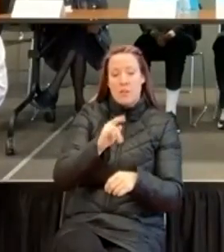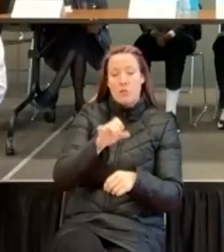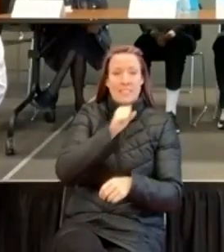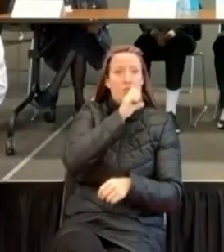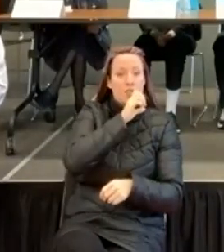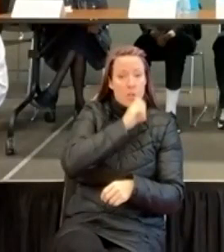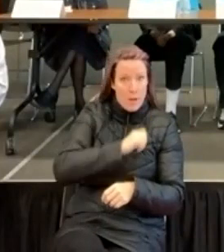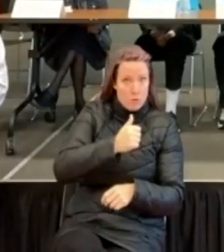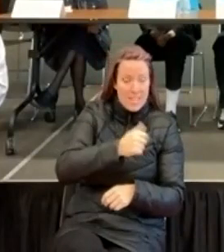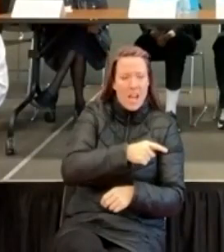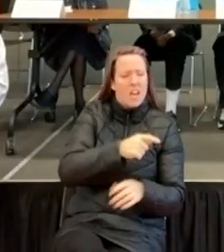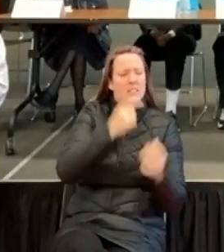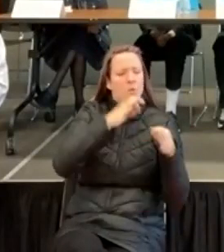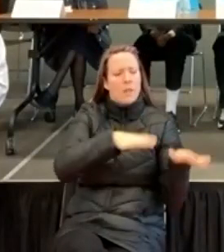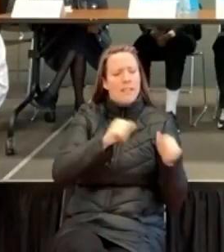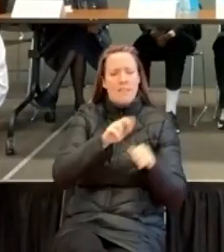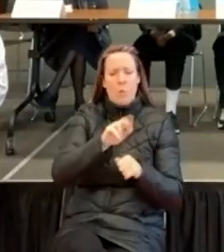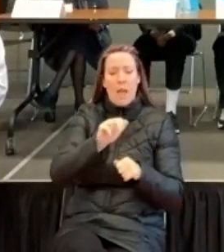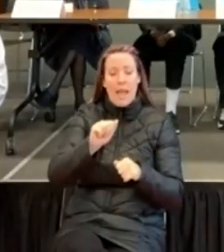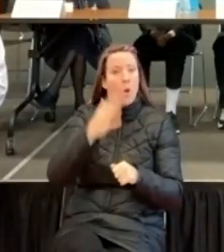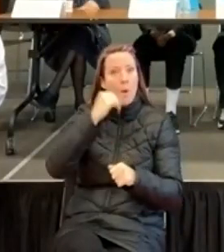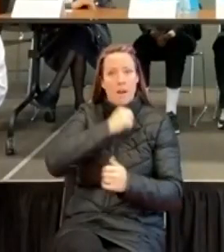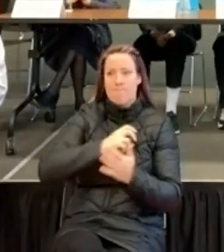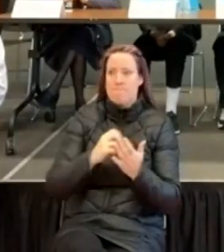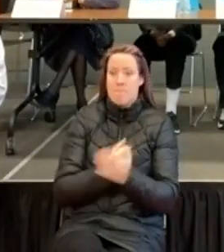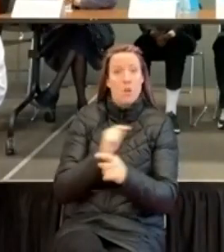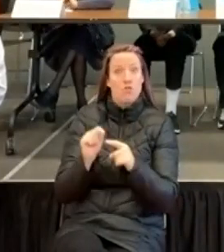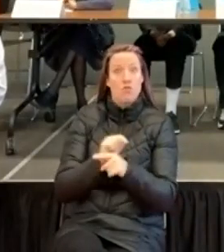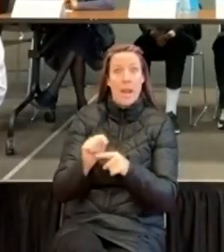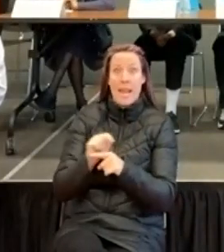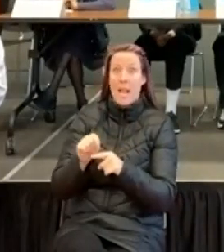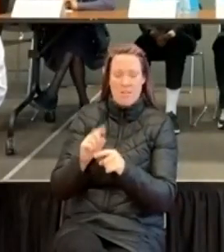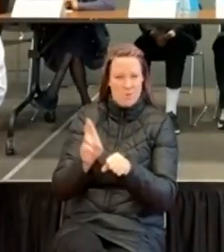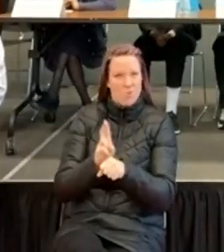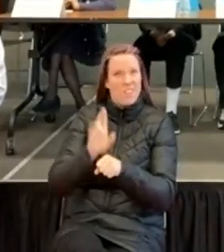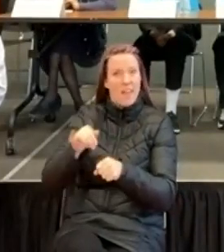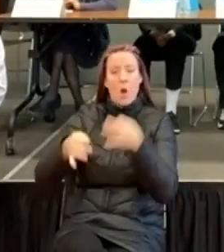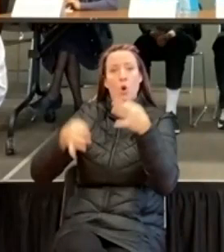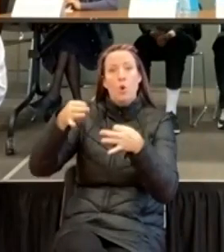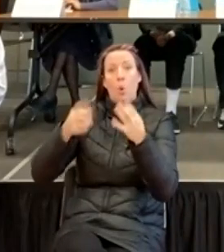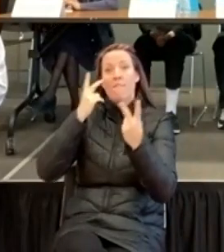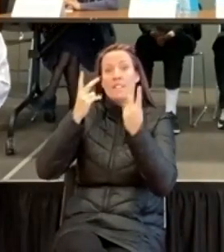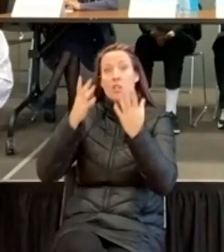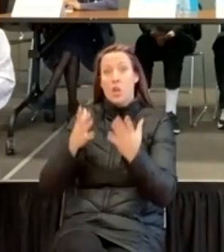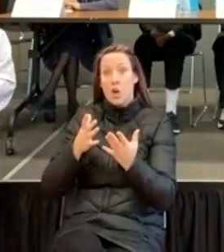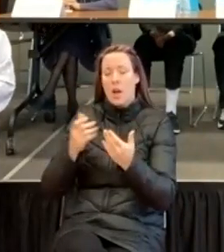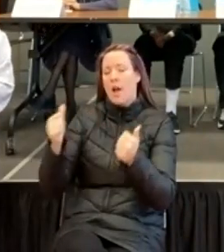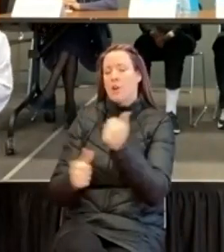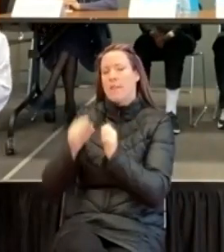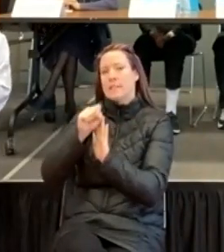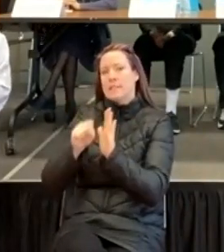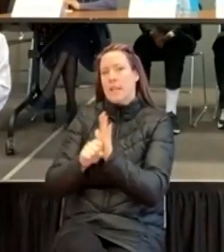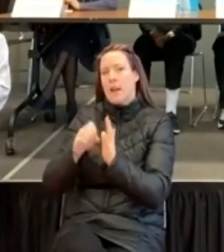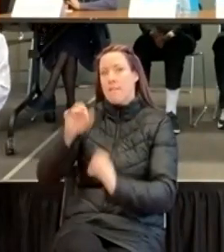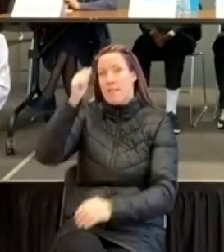decided to leave UAA and put her training into practice as a court visitor with the state of Alaska's Office of